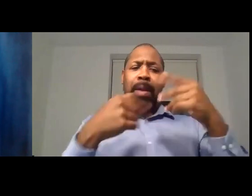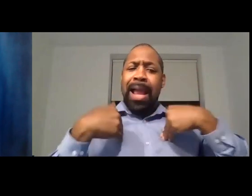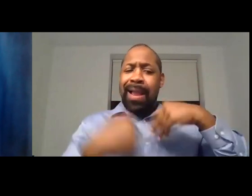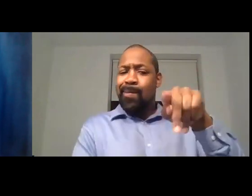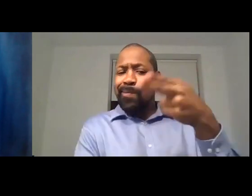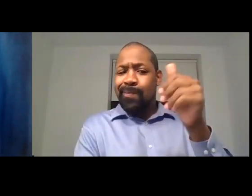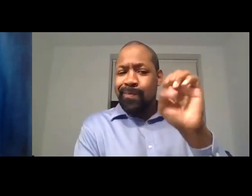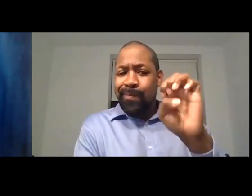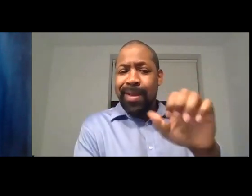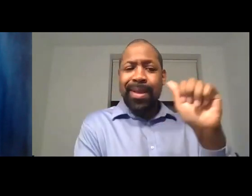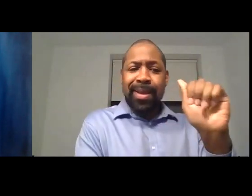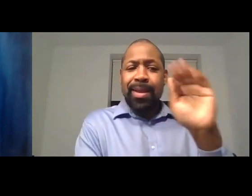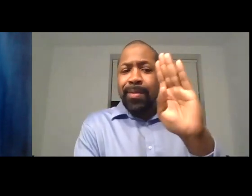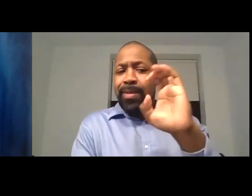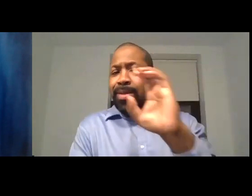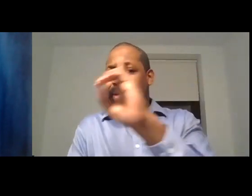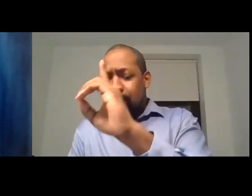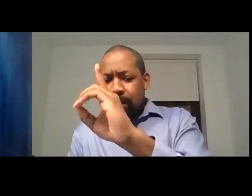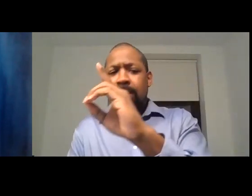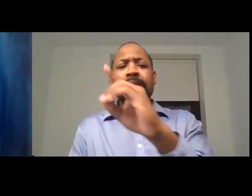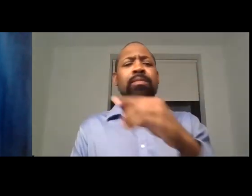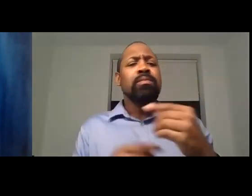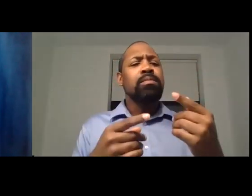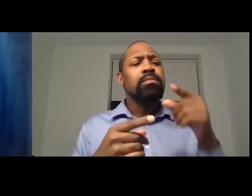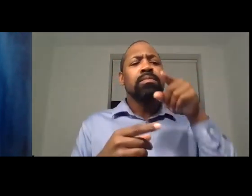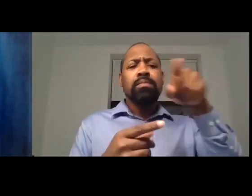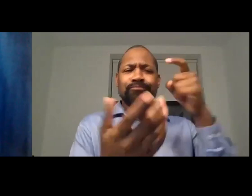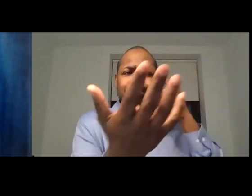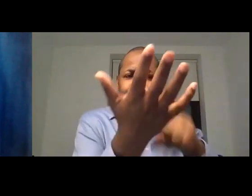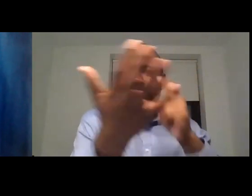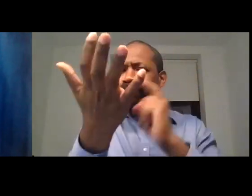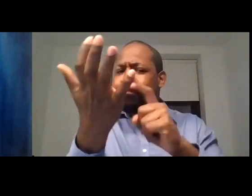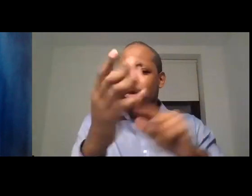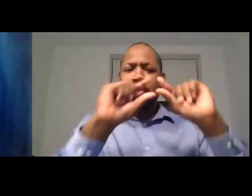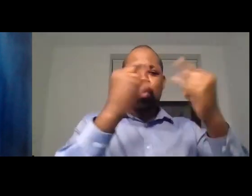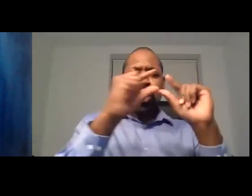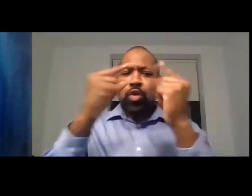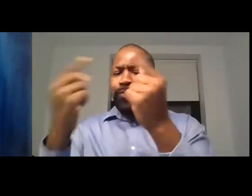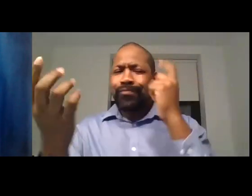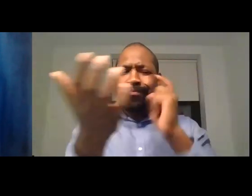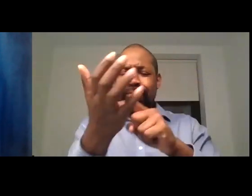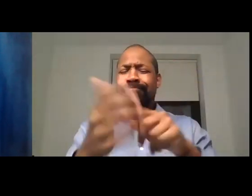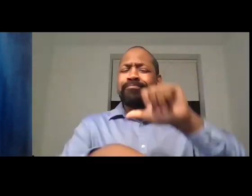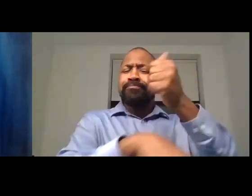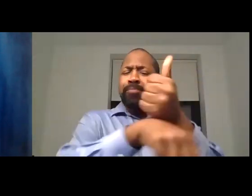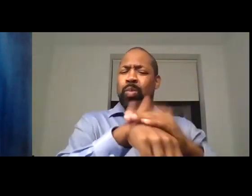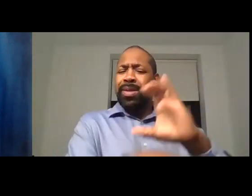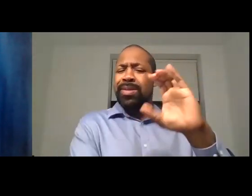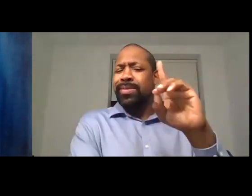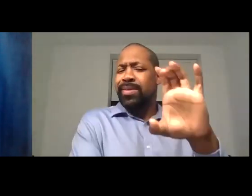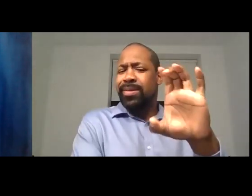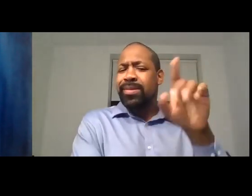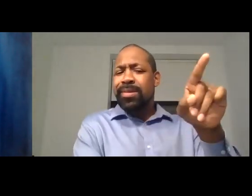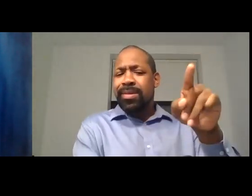the plans for vaccines and the various phases and the phases, the parts of those phases, we're looking at each